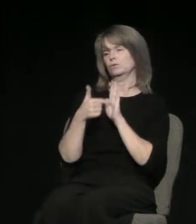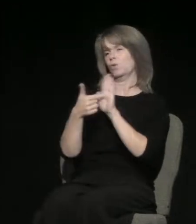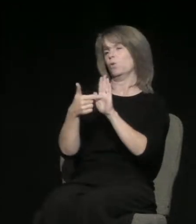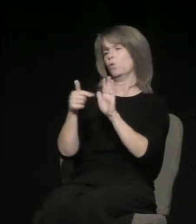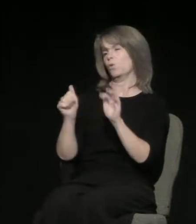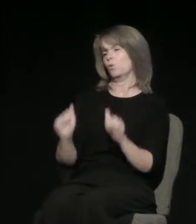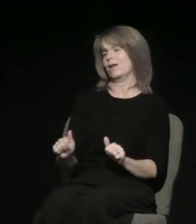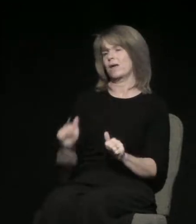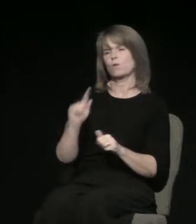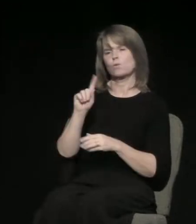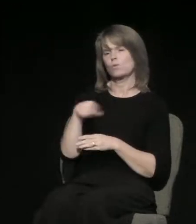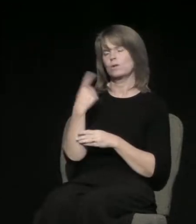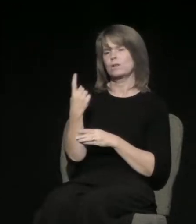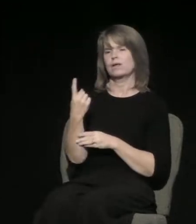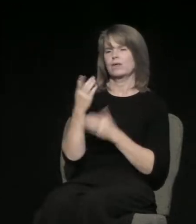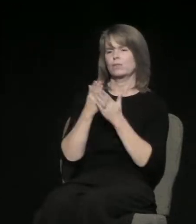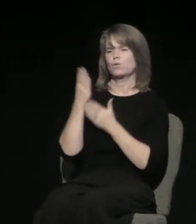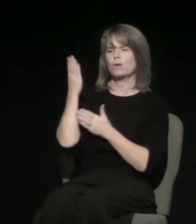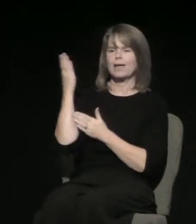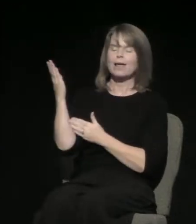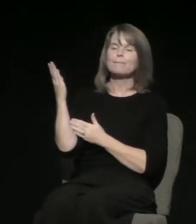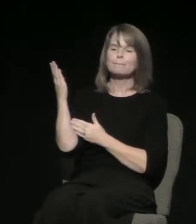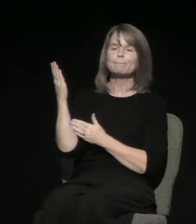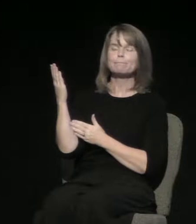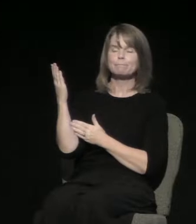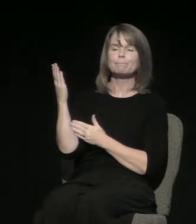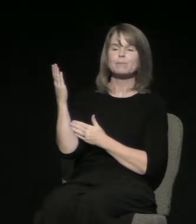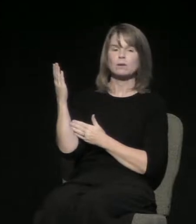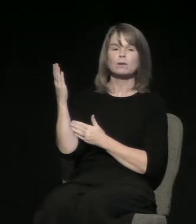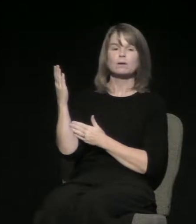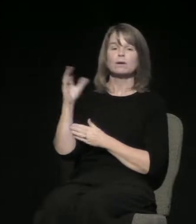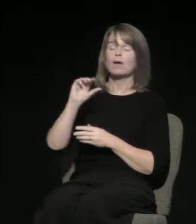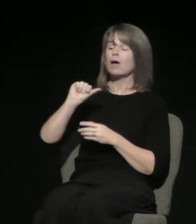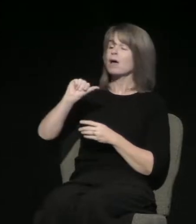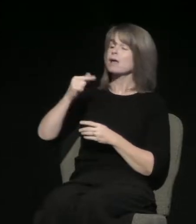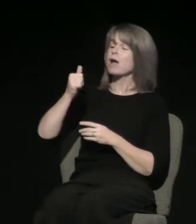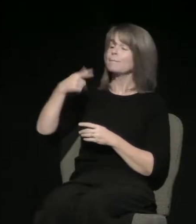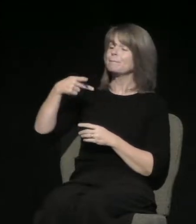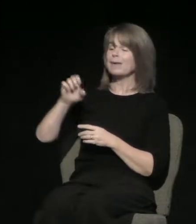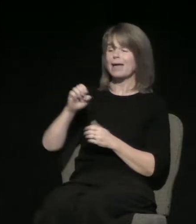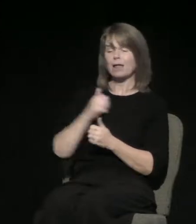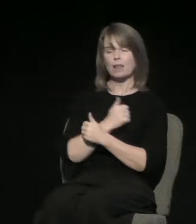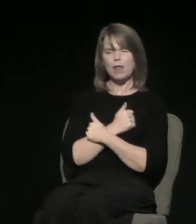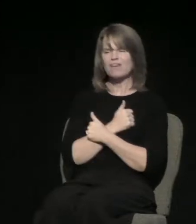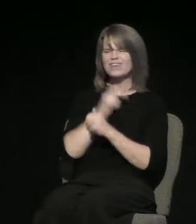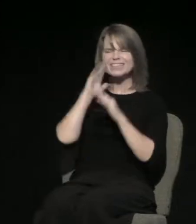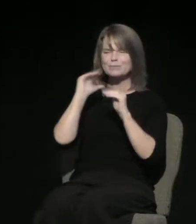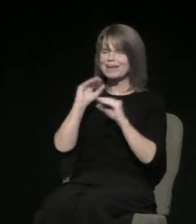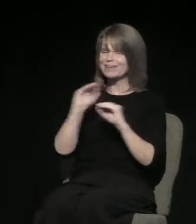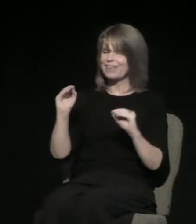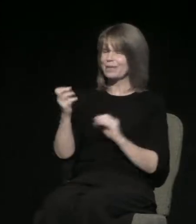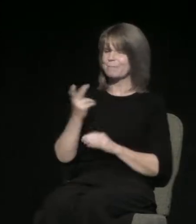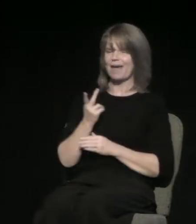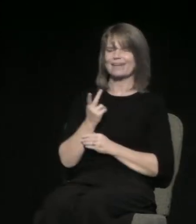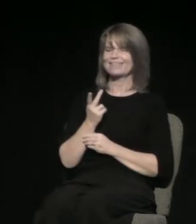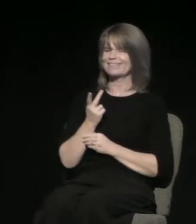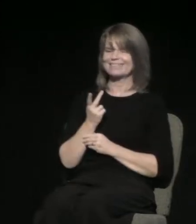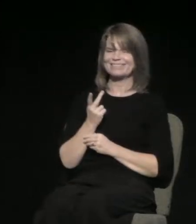It's Only God Loving In And Through Us Into The Lives Of Other People Agape Love Is A Love That Expects Nothing In Return